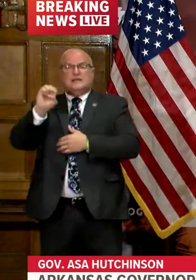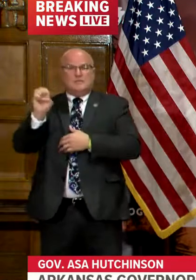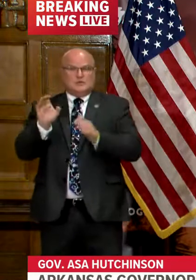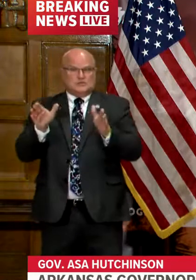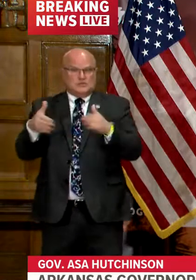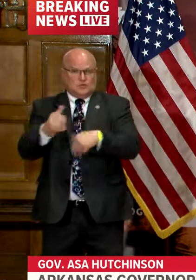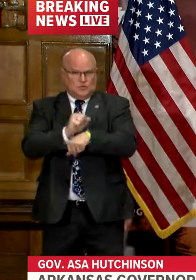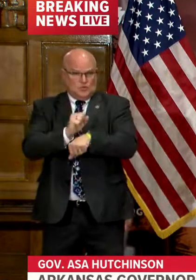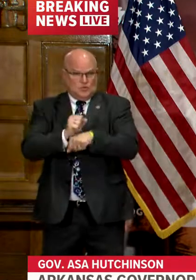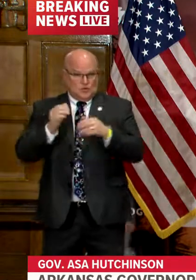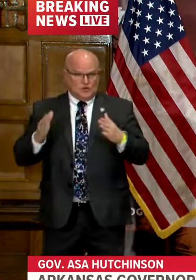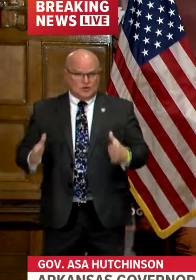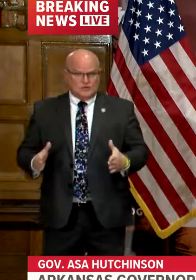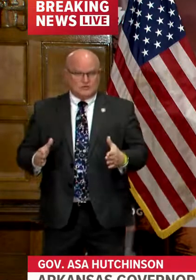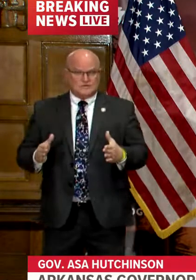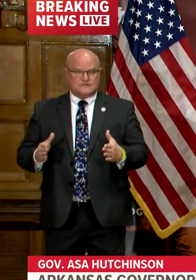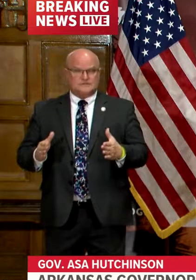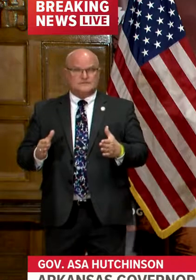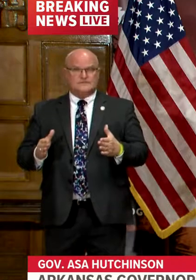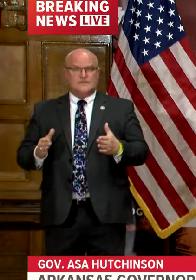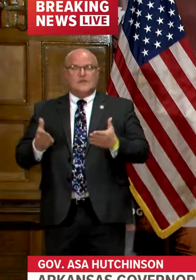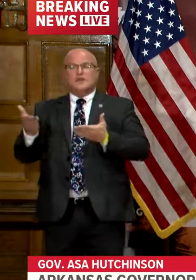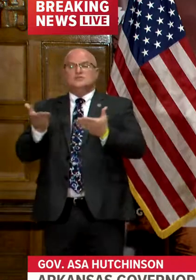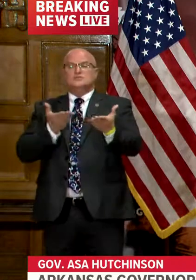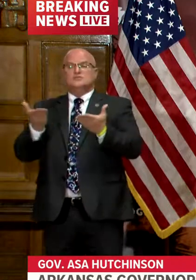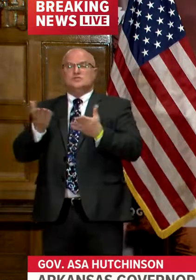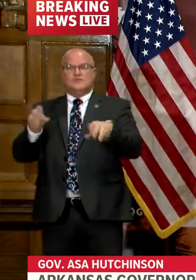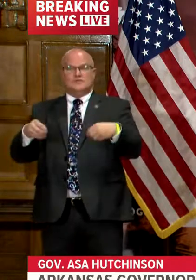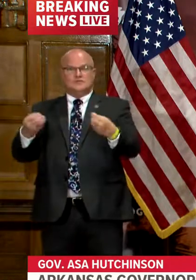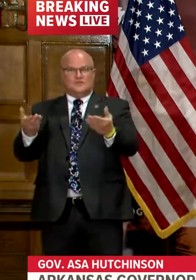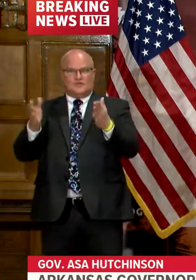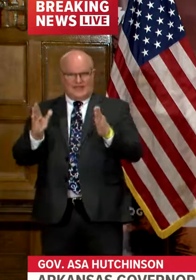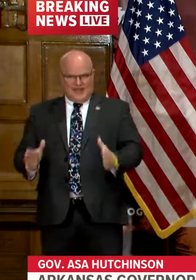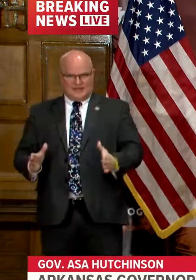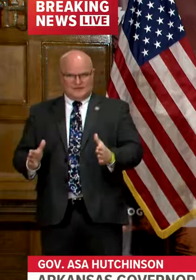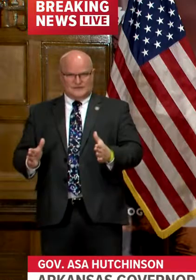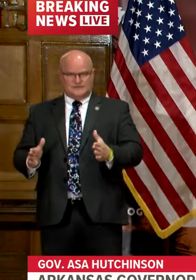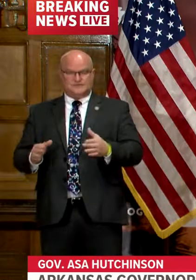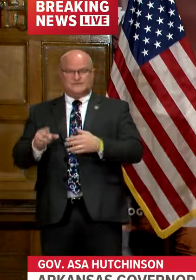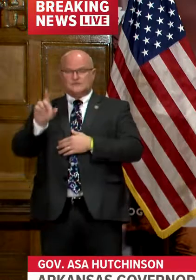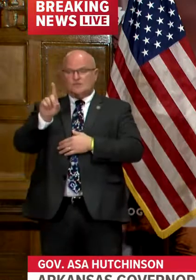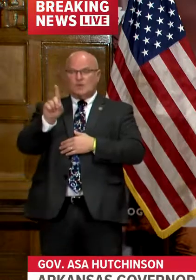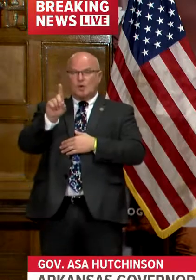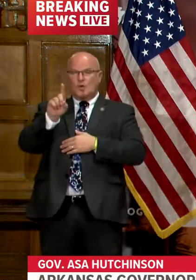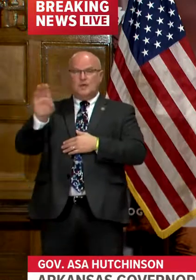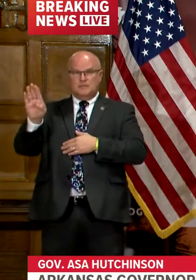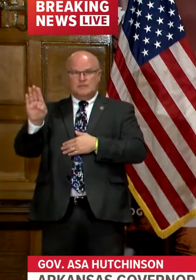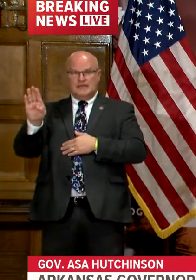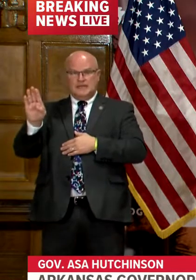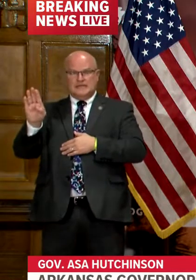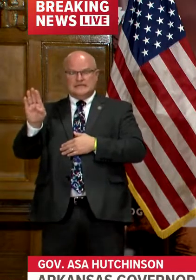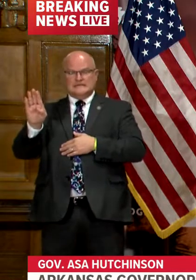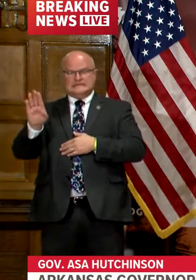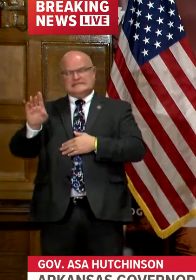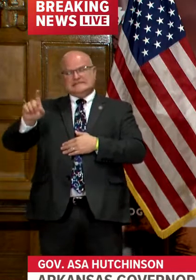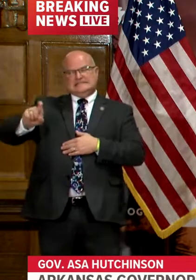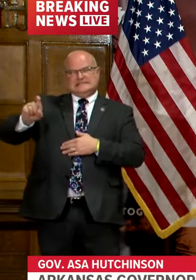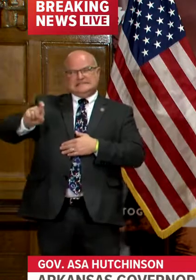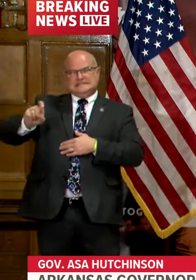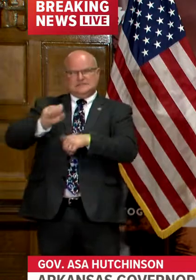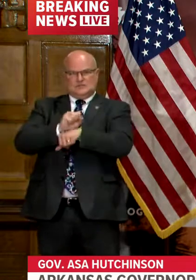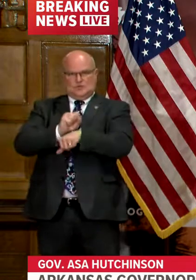emergency management workers, our service providers. But it's 1B when you get into the essential